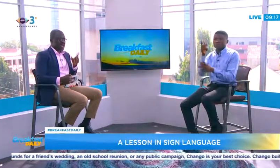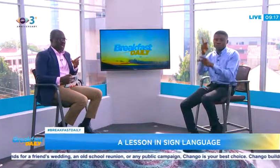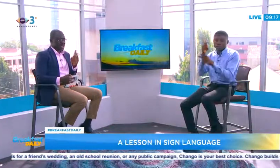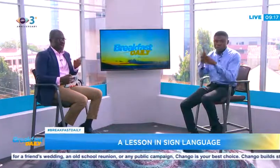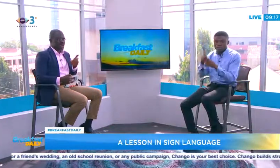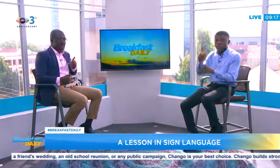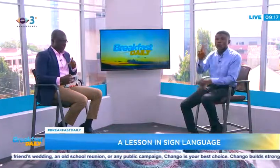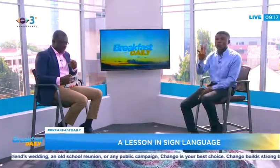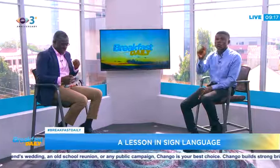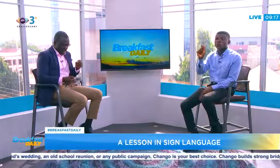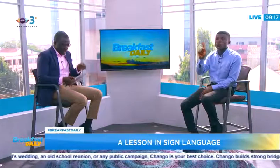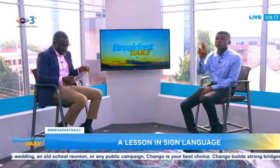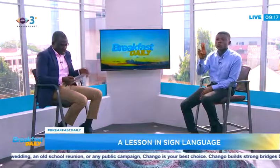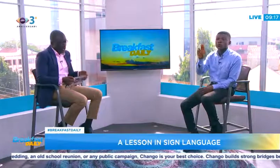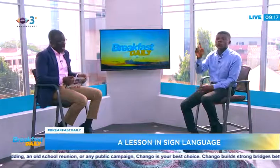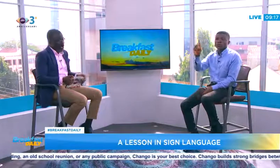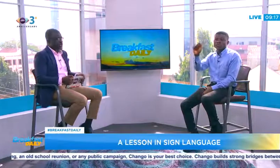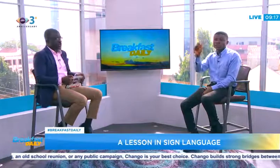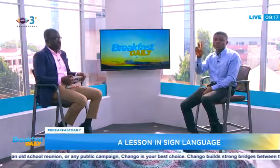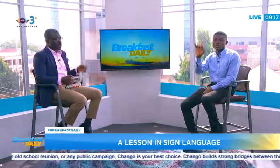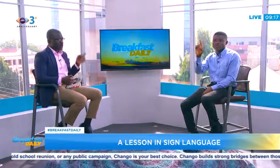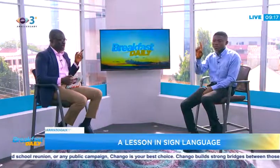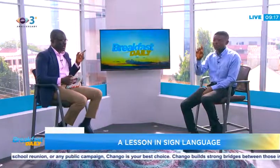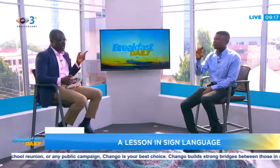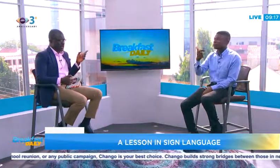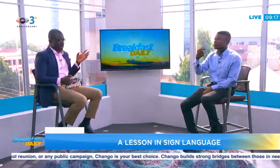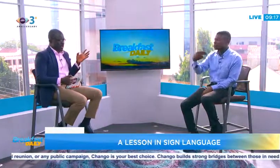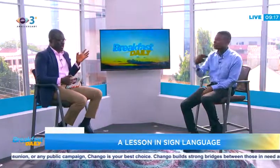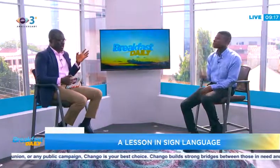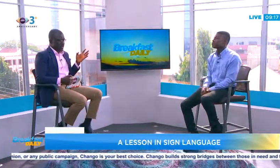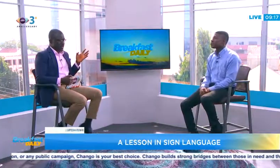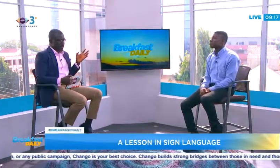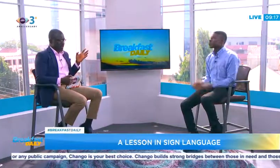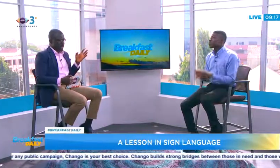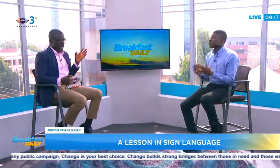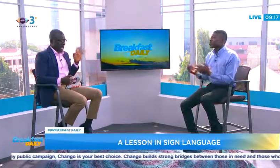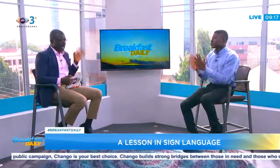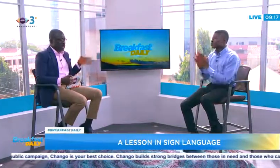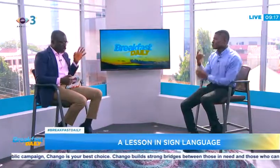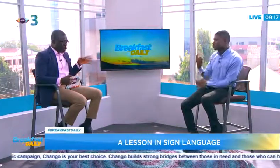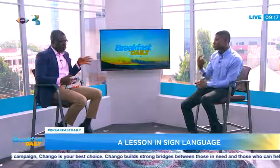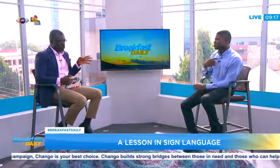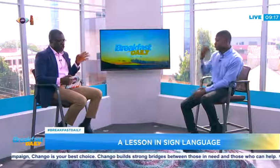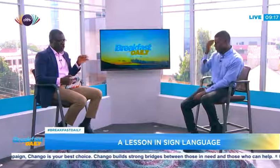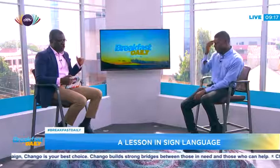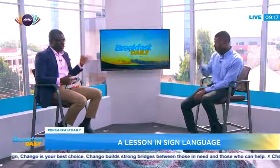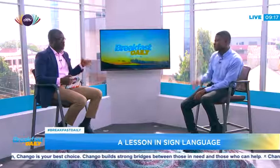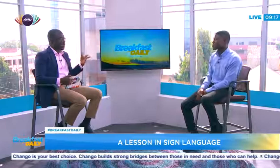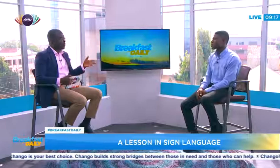@QuekuDavidGH on Twitter. So Atta Nyamekye, I know what you're describing,